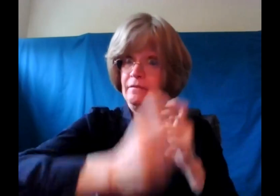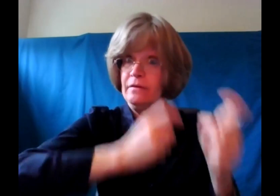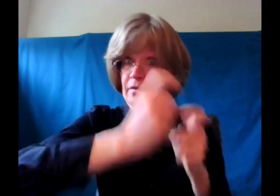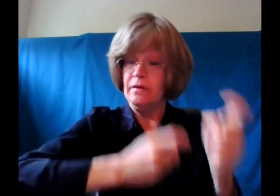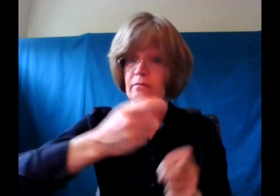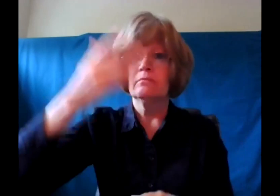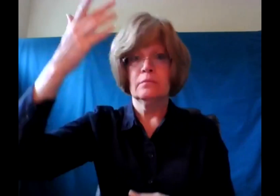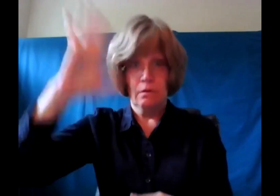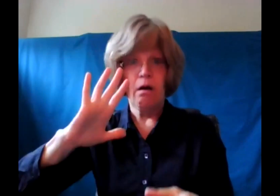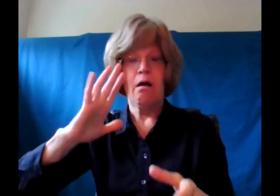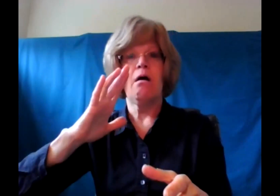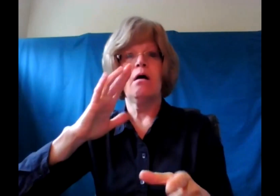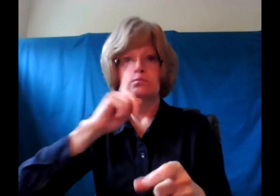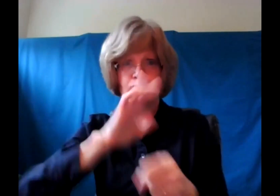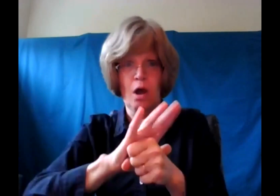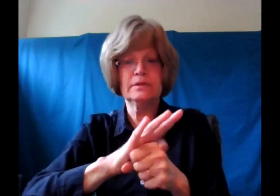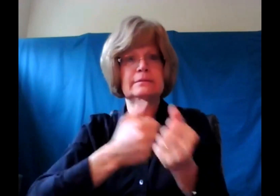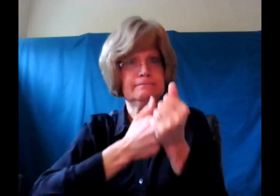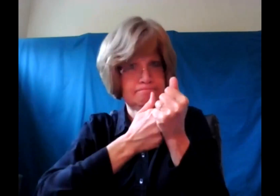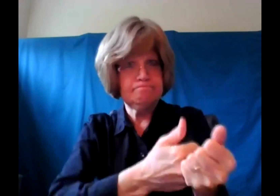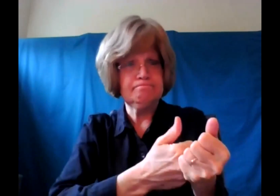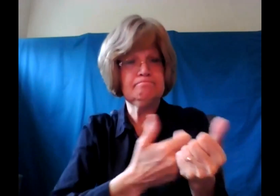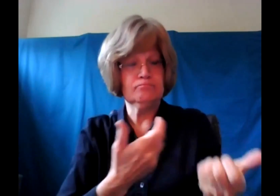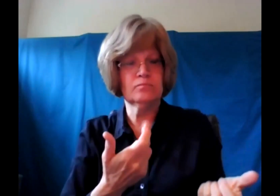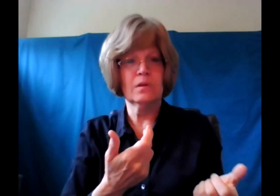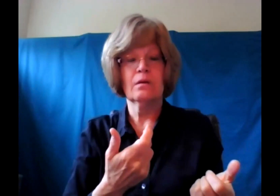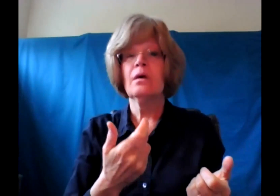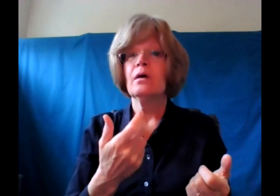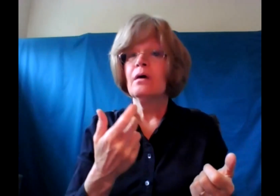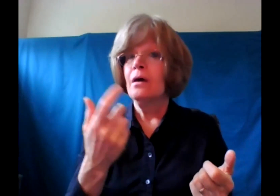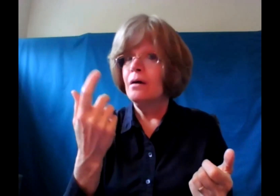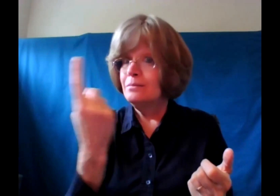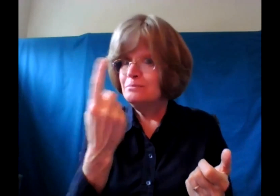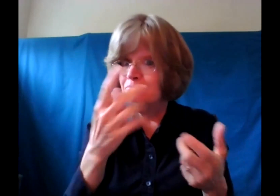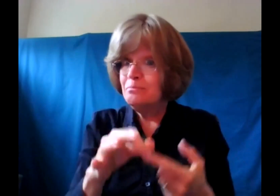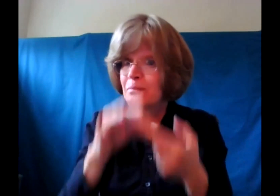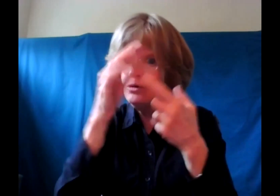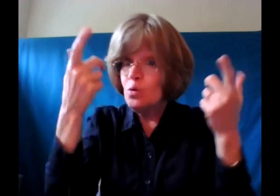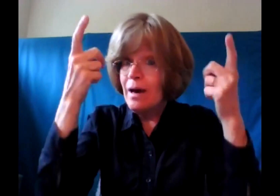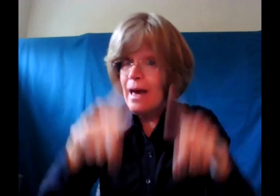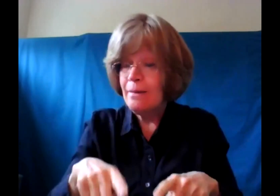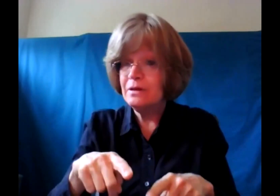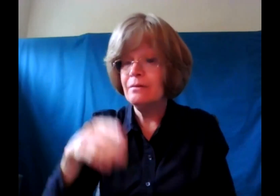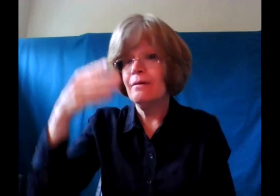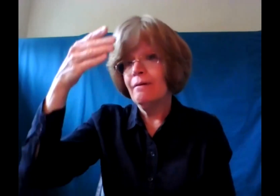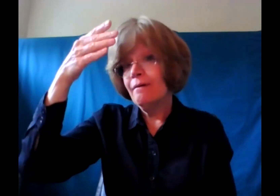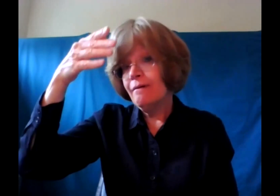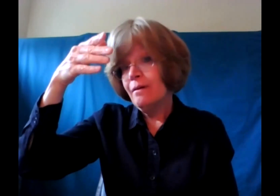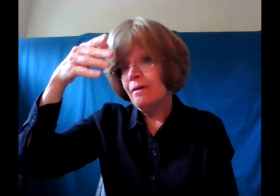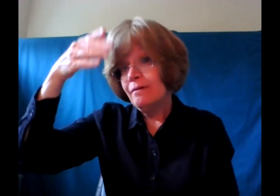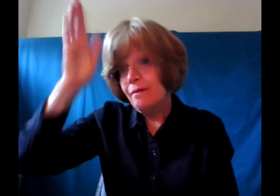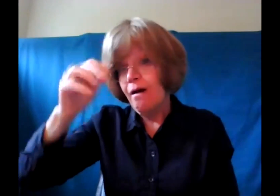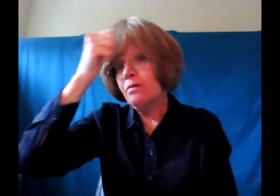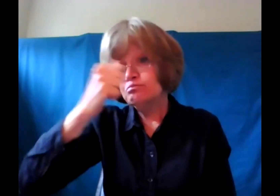of his word. But something special happened. God anointed Paul to bring